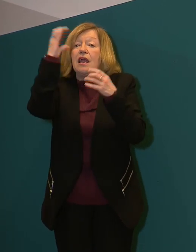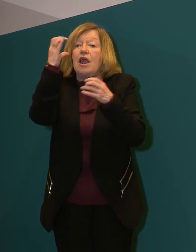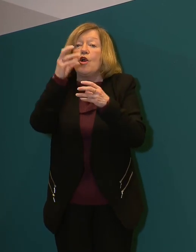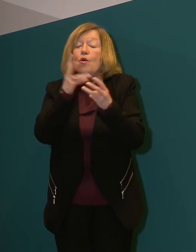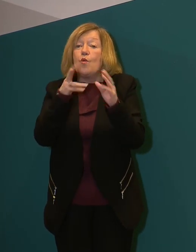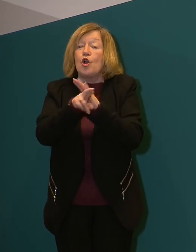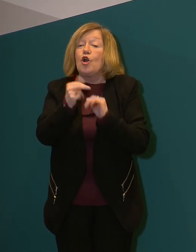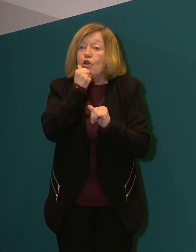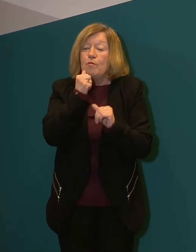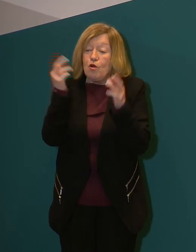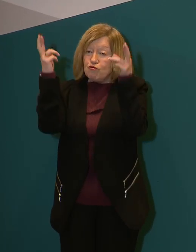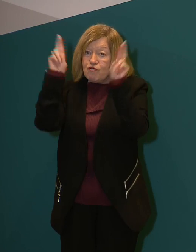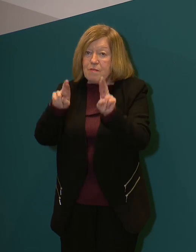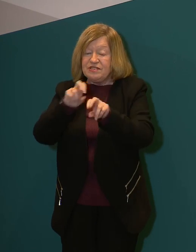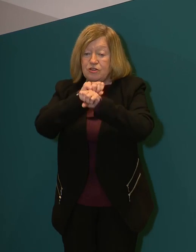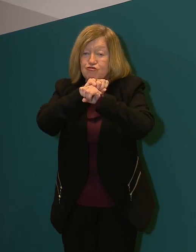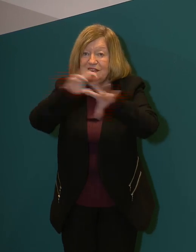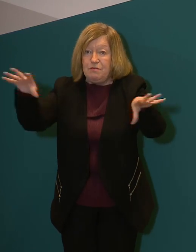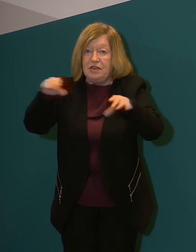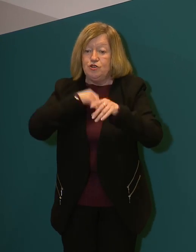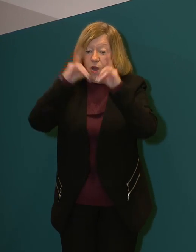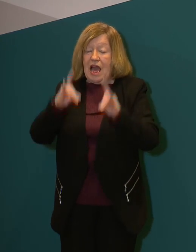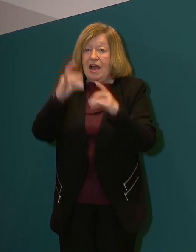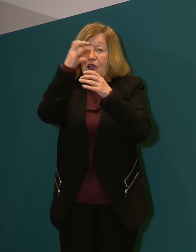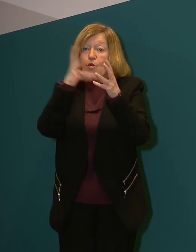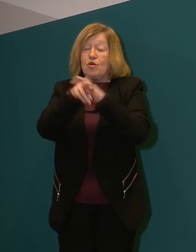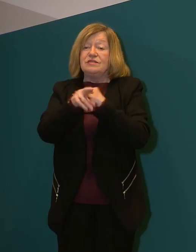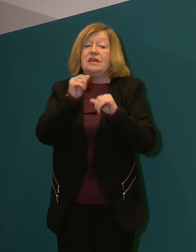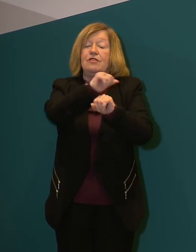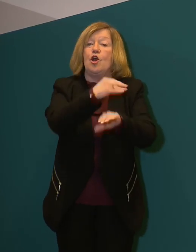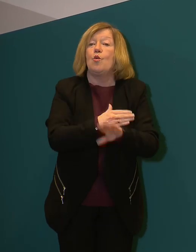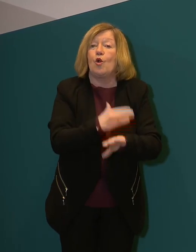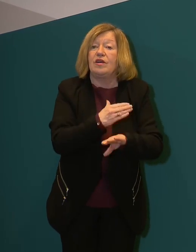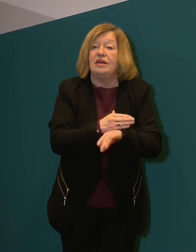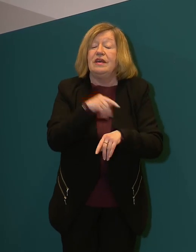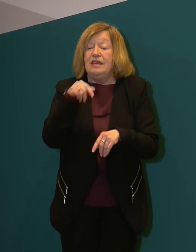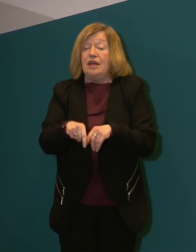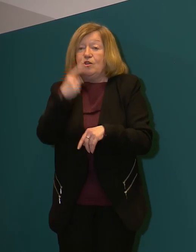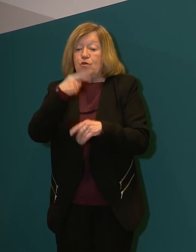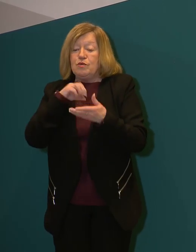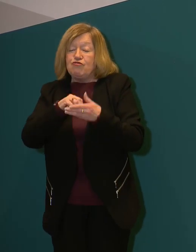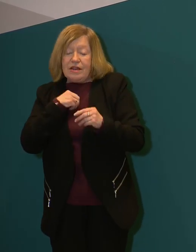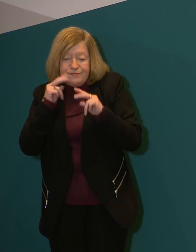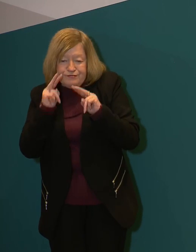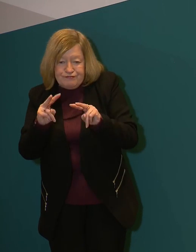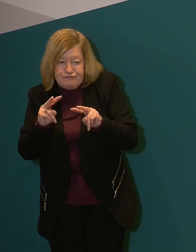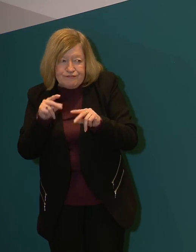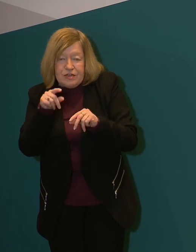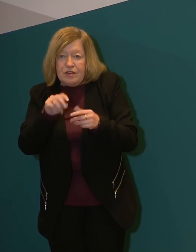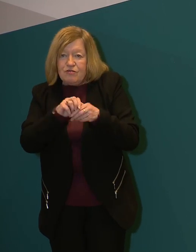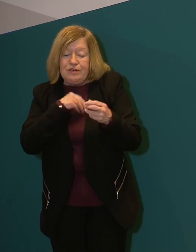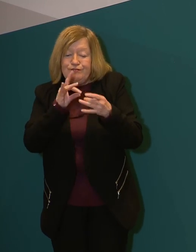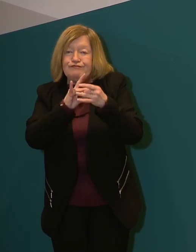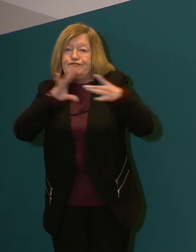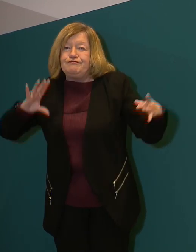number represents transmission to healthcare workers in the course of their work. And that's one of the things that we're looking to try and, as it were, disentangle